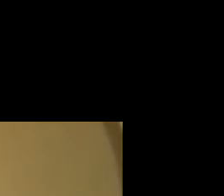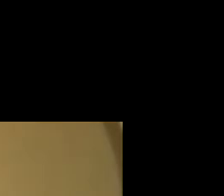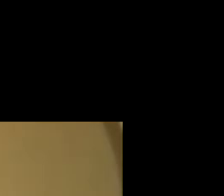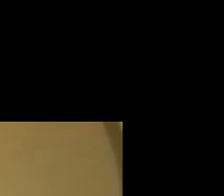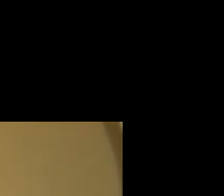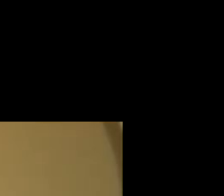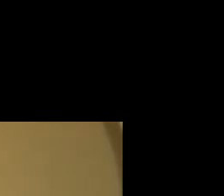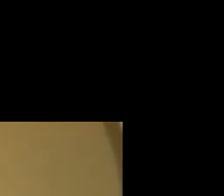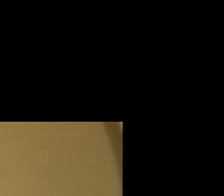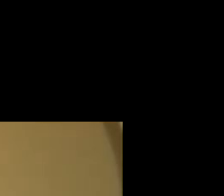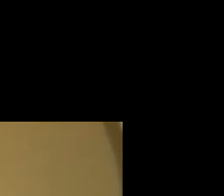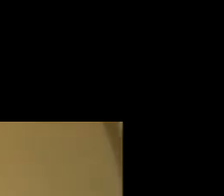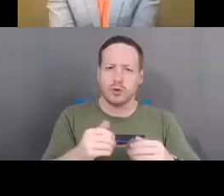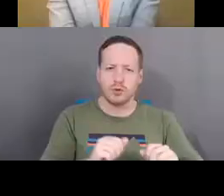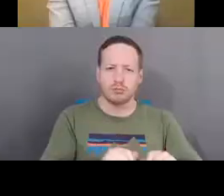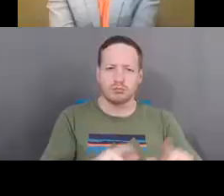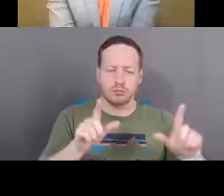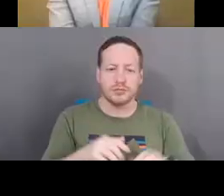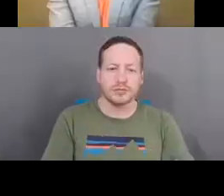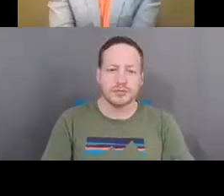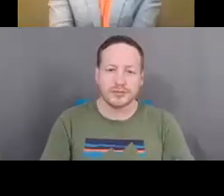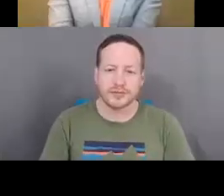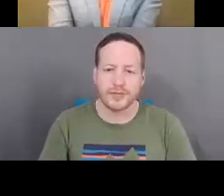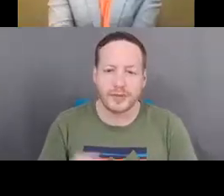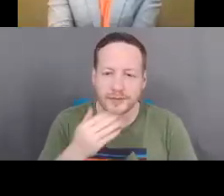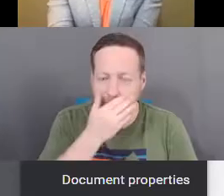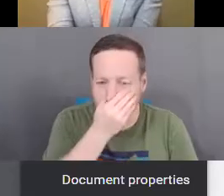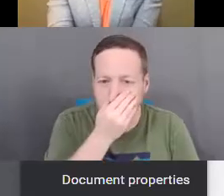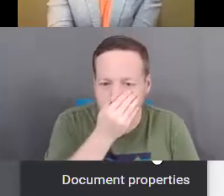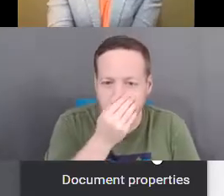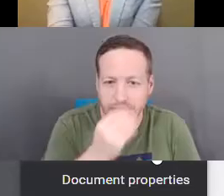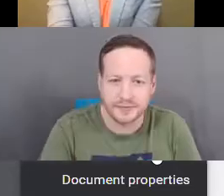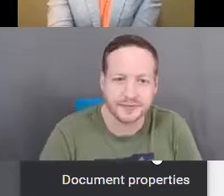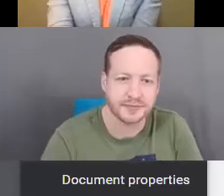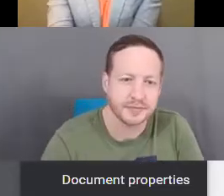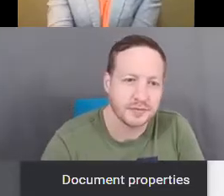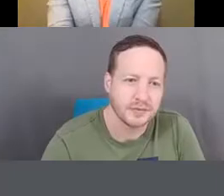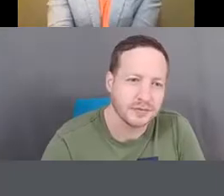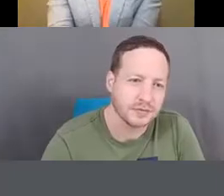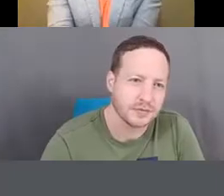with accepting them. So Bethany, if you can go ahead and screen share the meeting minutes from May 19th, 2021.